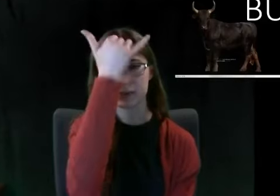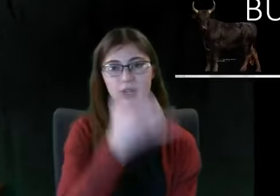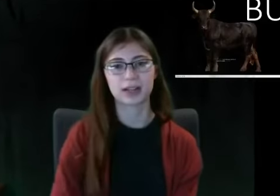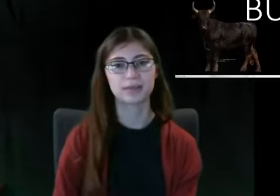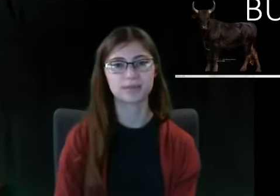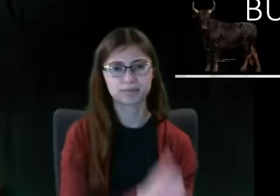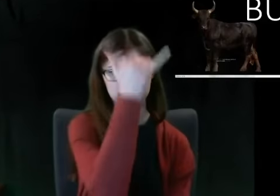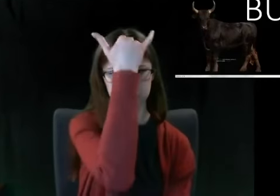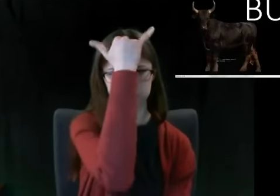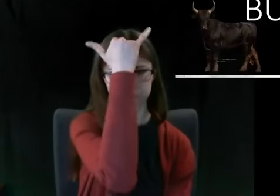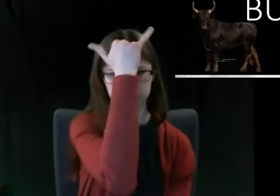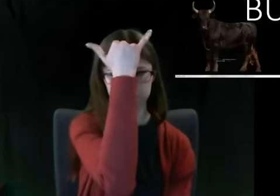forehead.